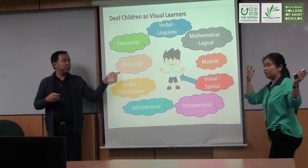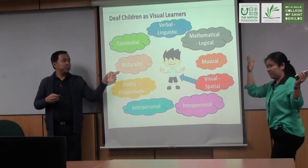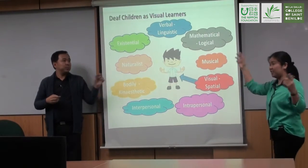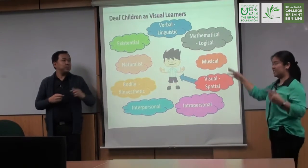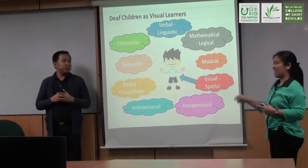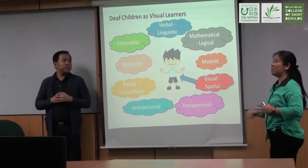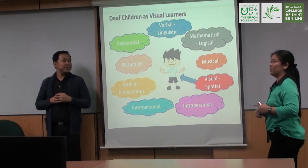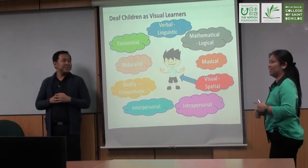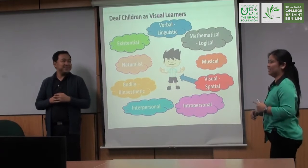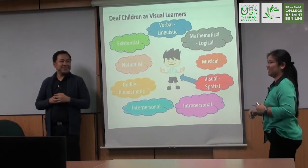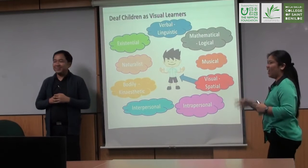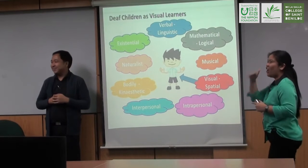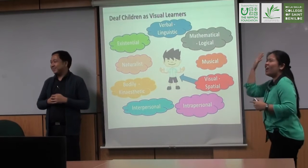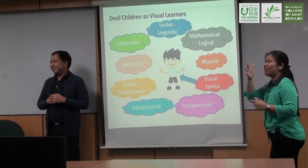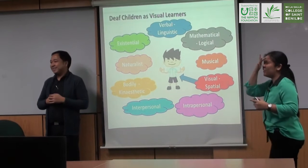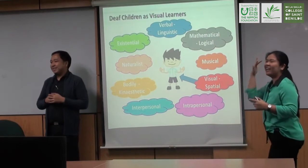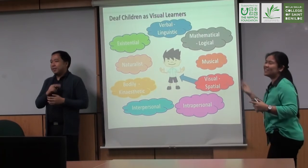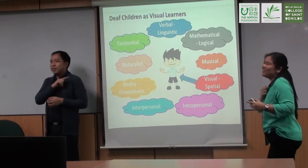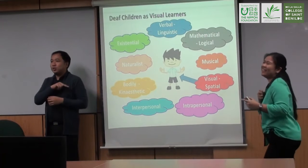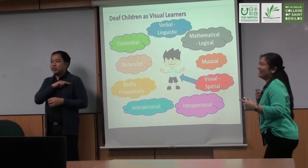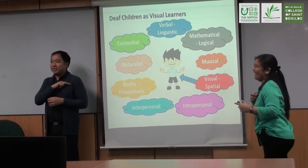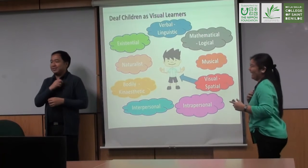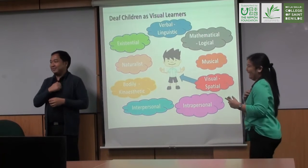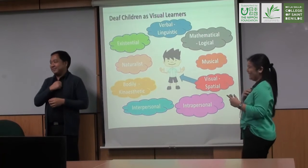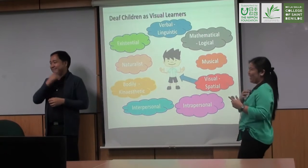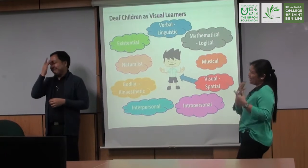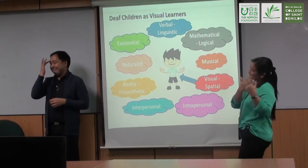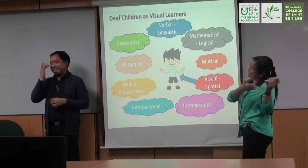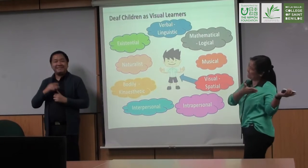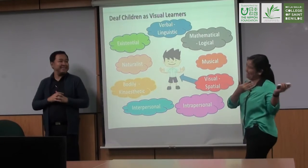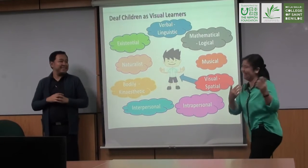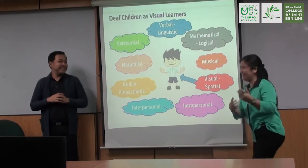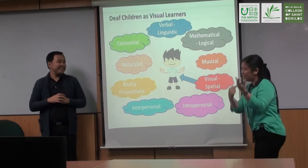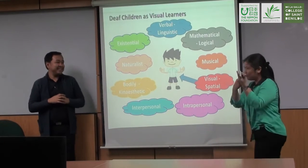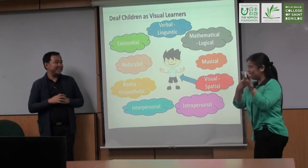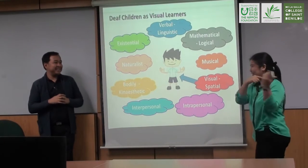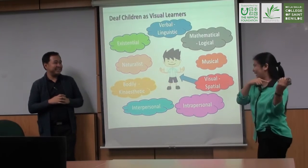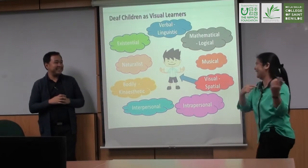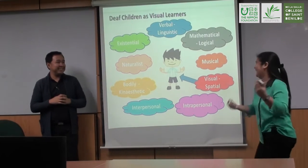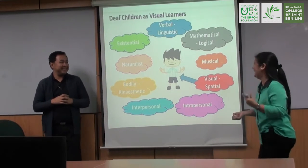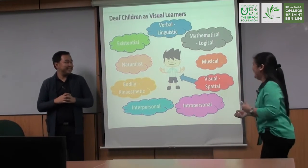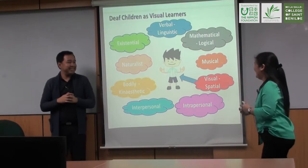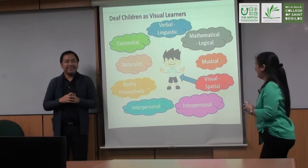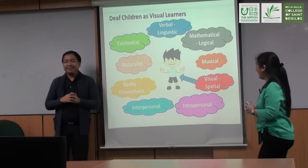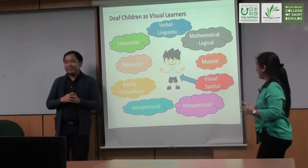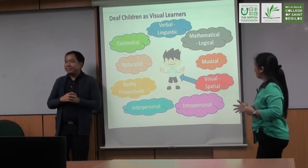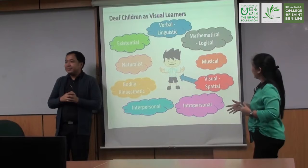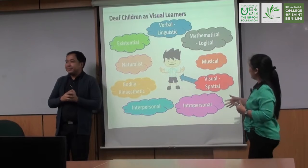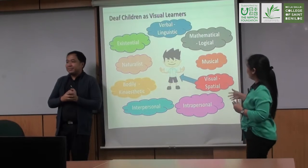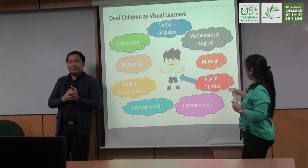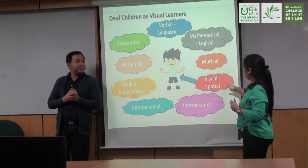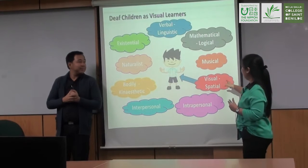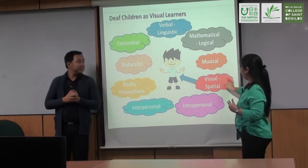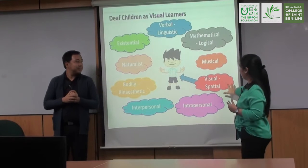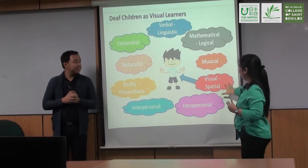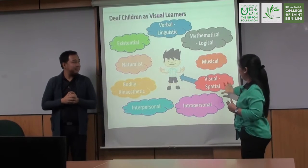From Worksheets. Okay, I forgot. Sorry. Good. Supported ko yan. Okay.